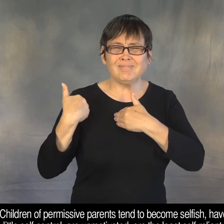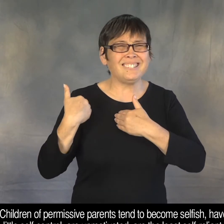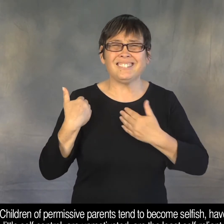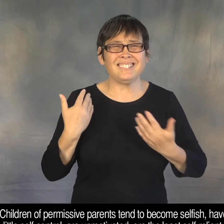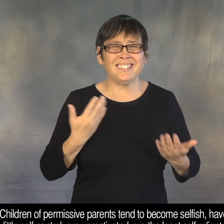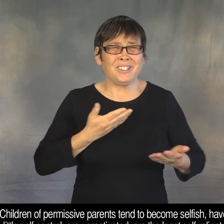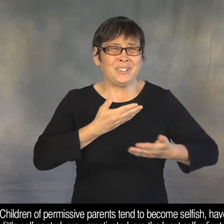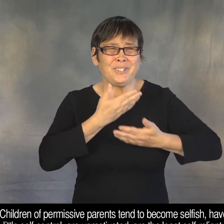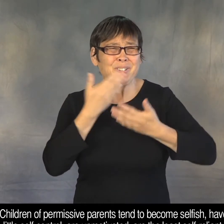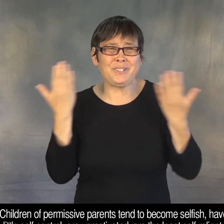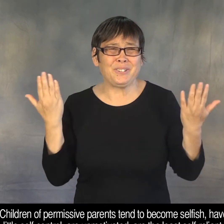least self-reliant.